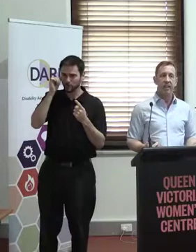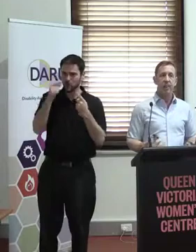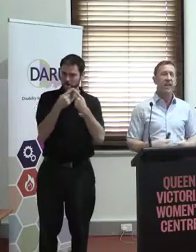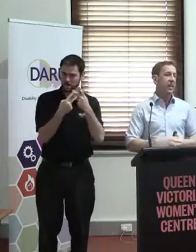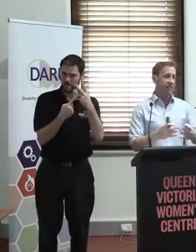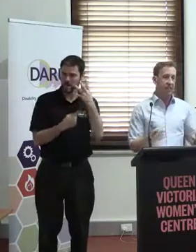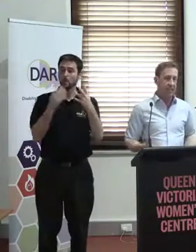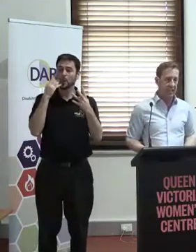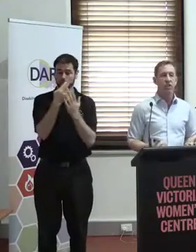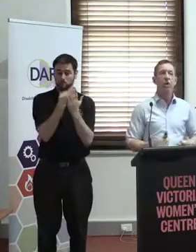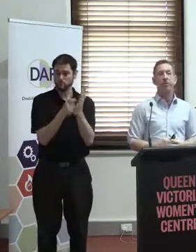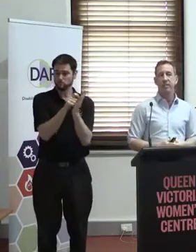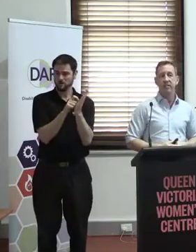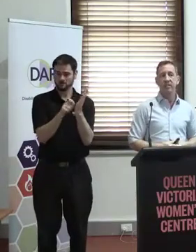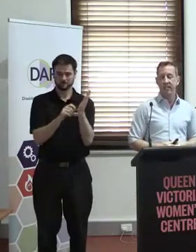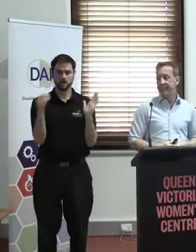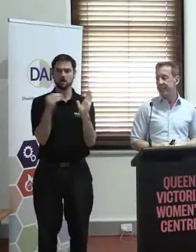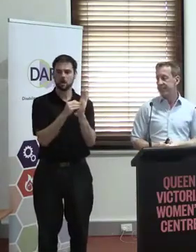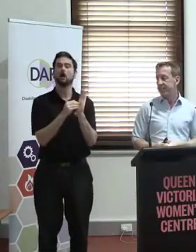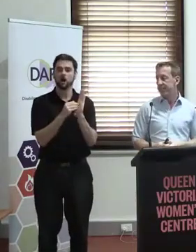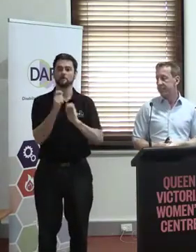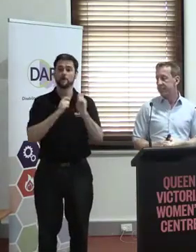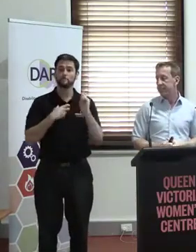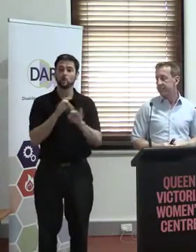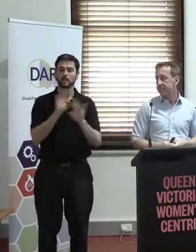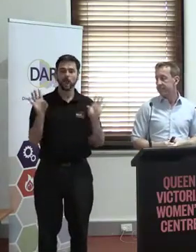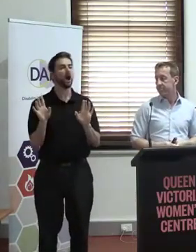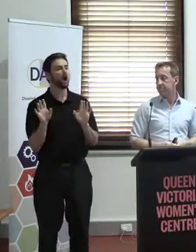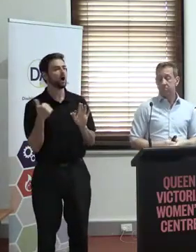that we can meaningfully interpret the data.